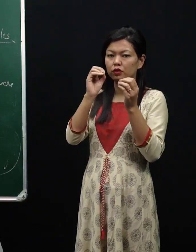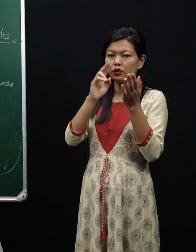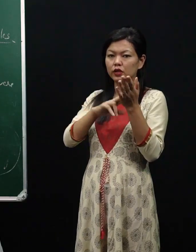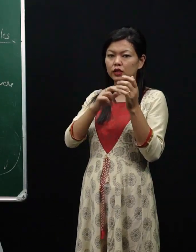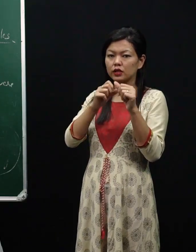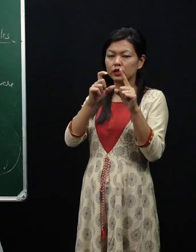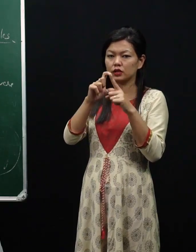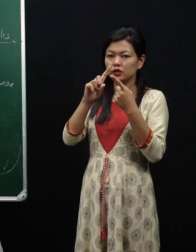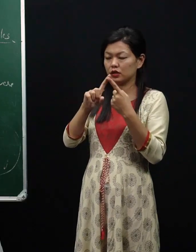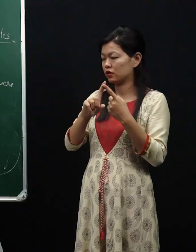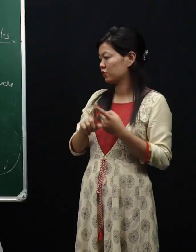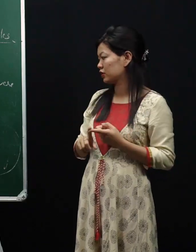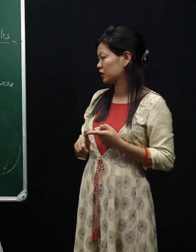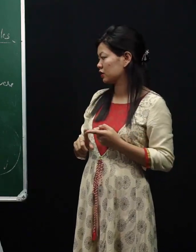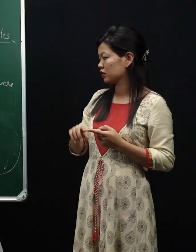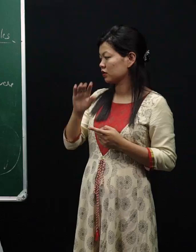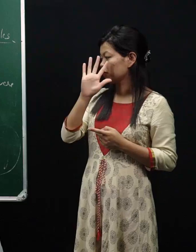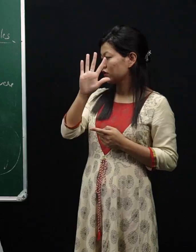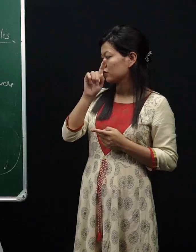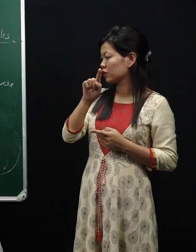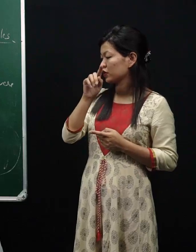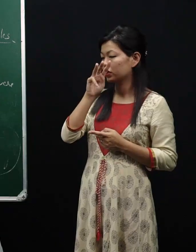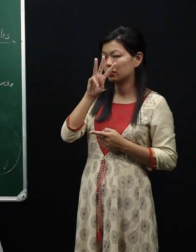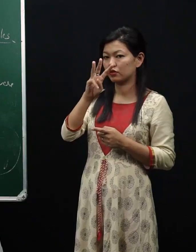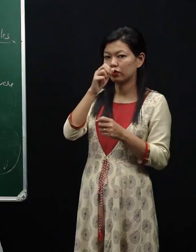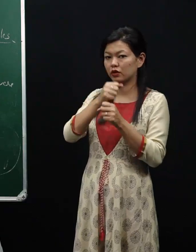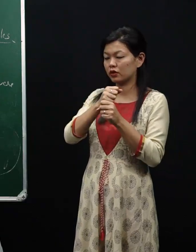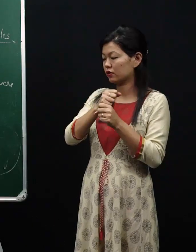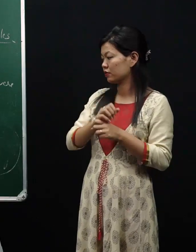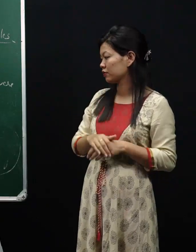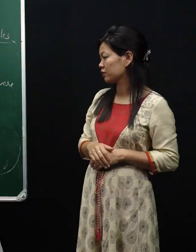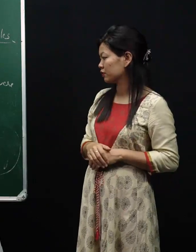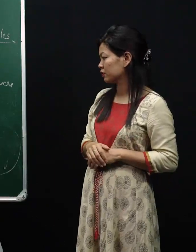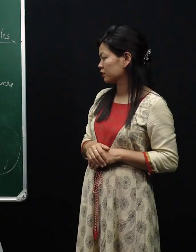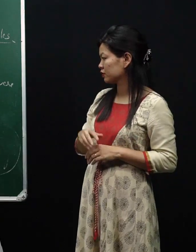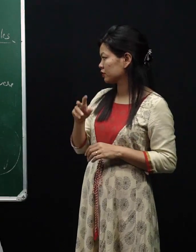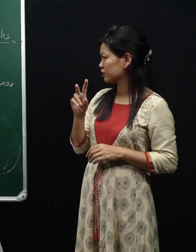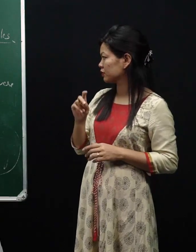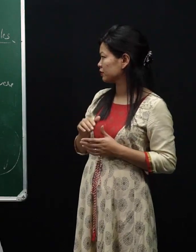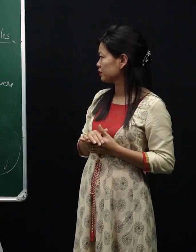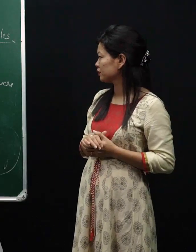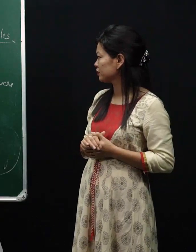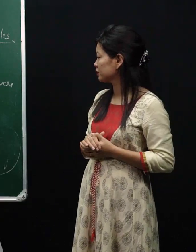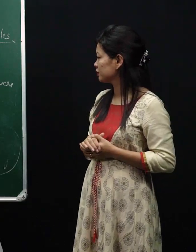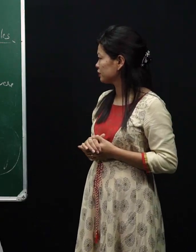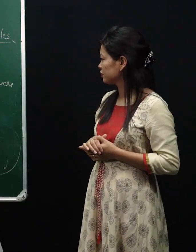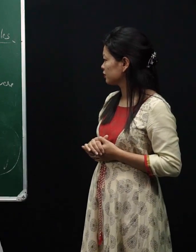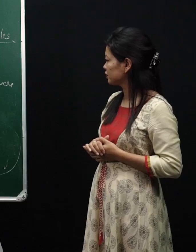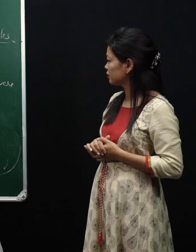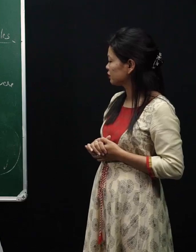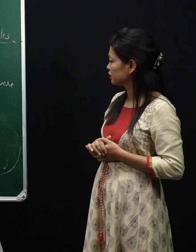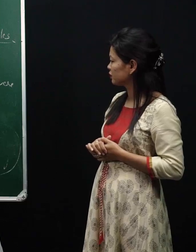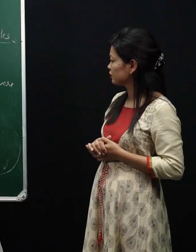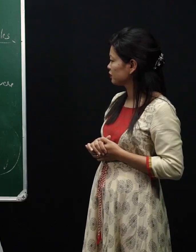gram. Clear? And then the second one here in a reaction, 5.3 gram of sodium